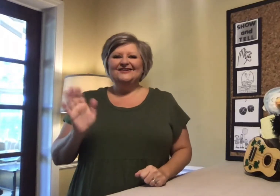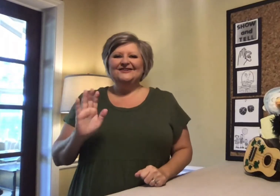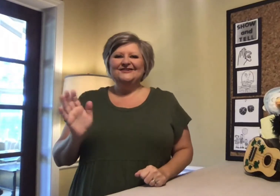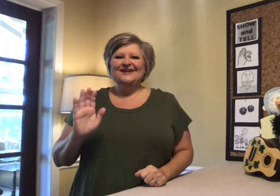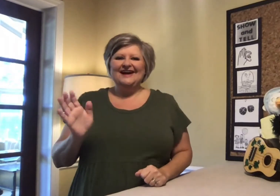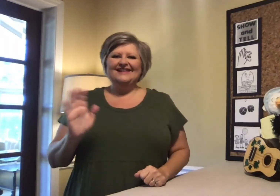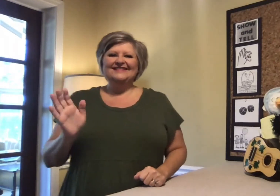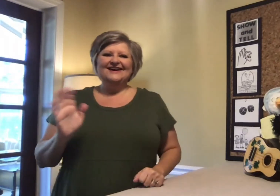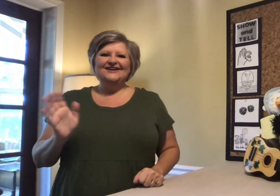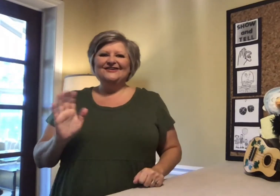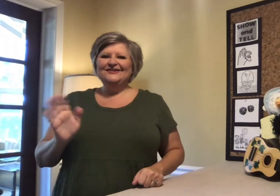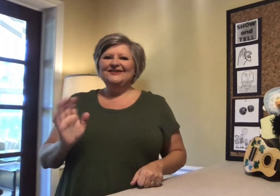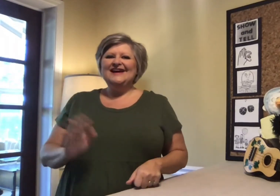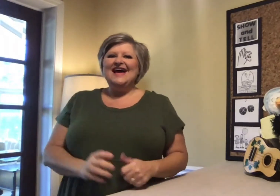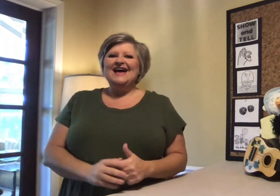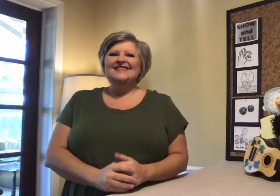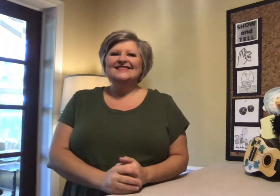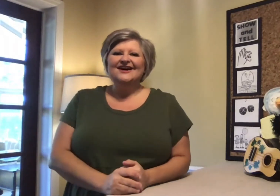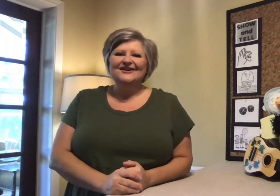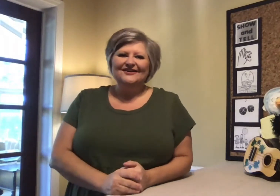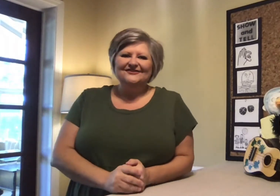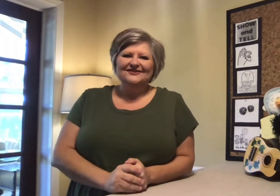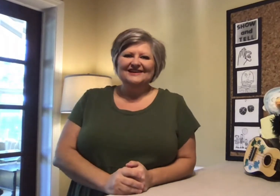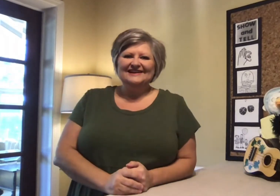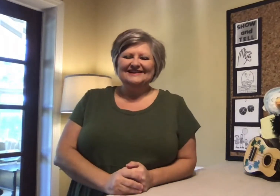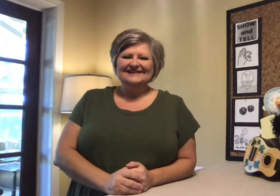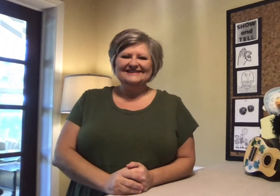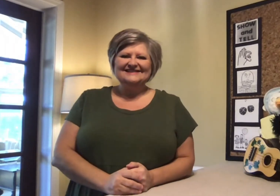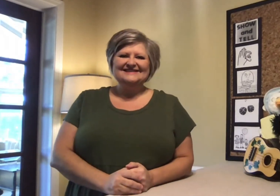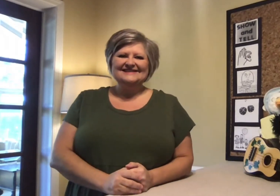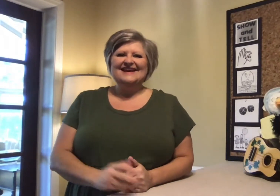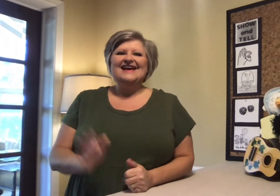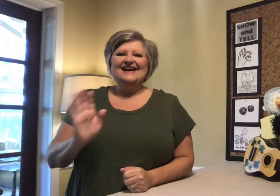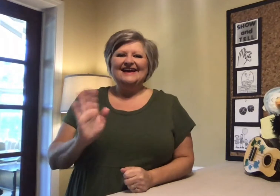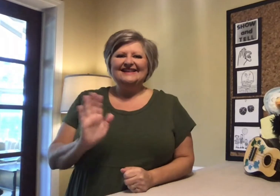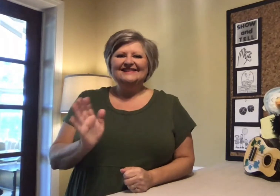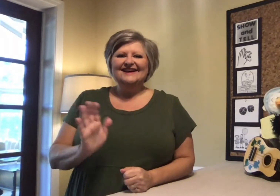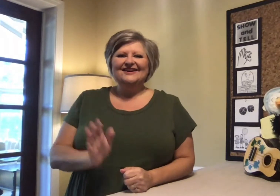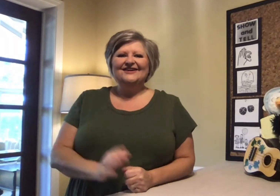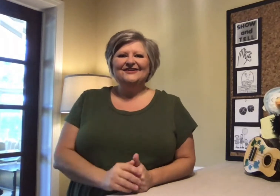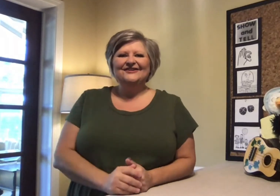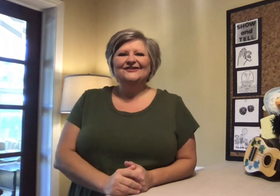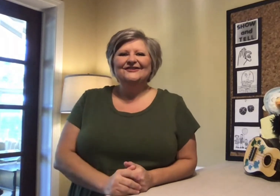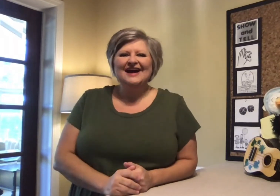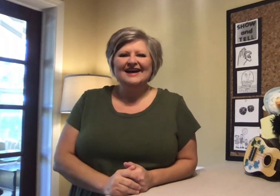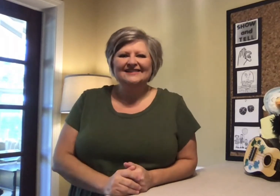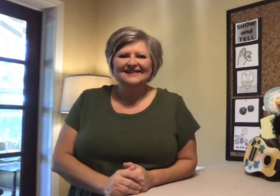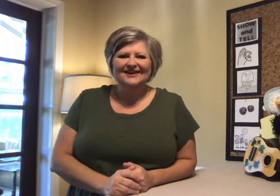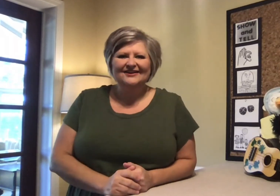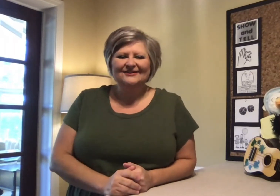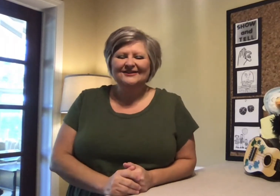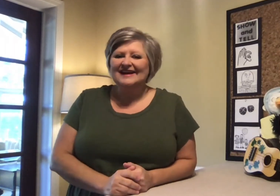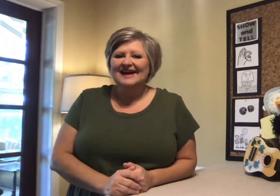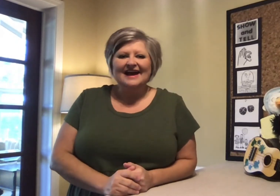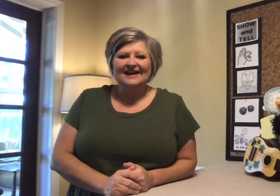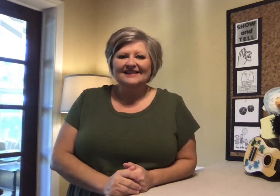Hello, hello, hello, friends. Hello, hello,